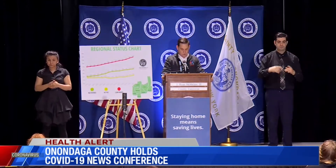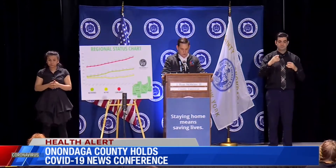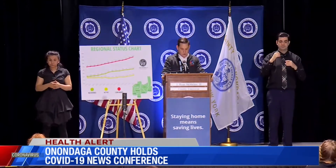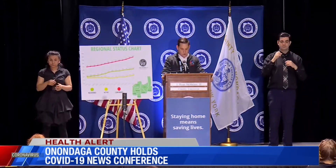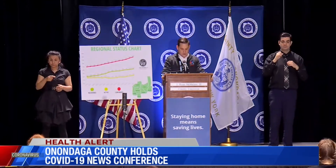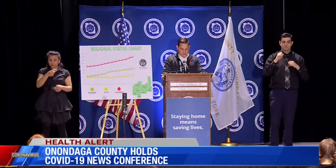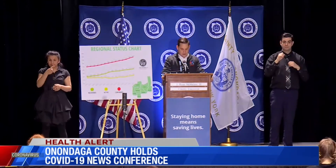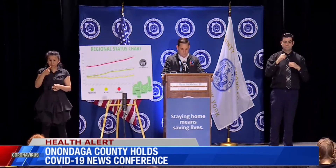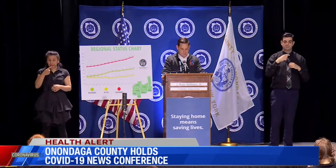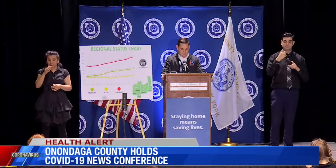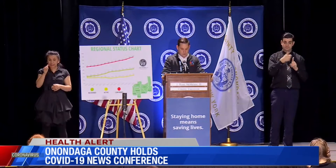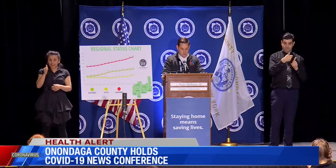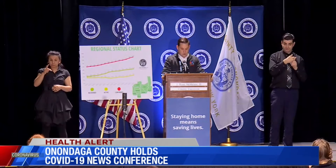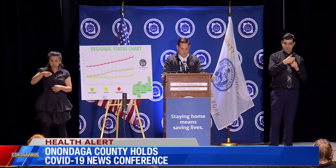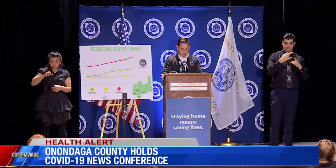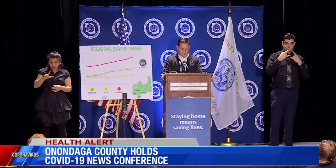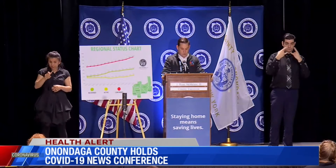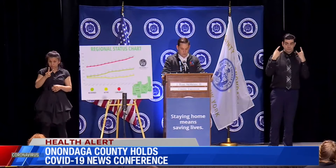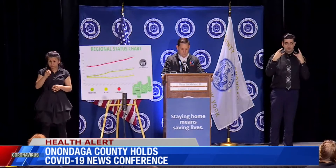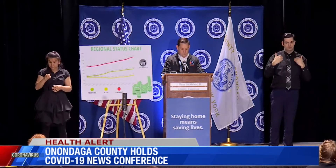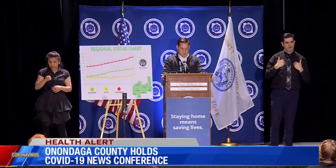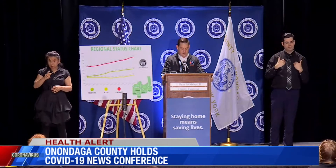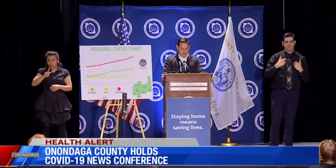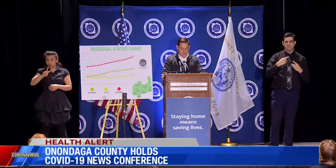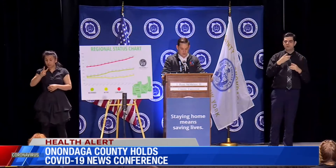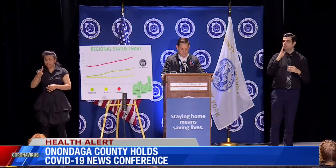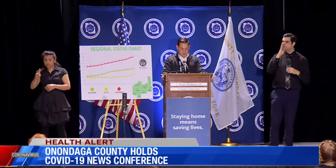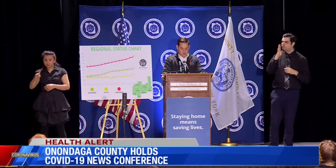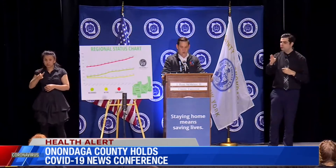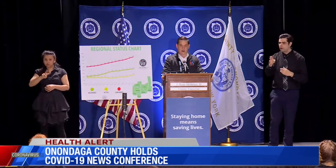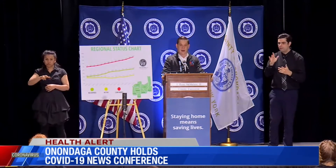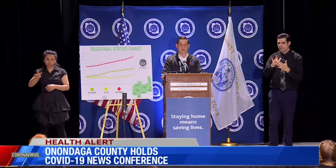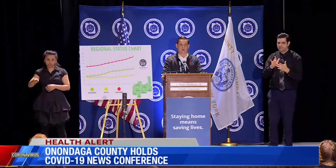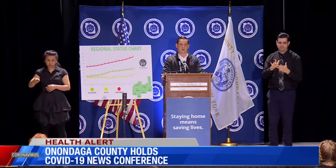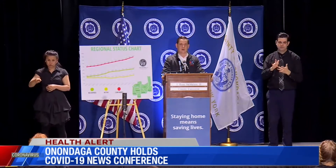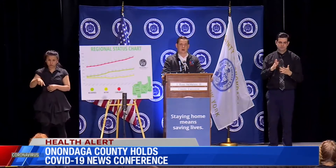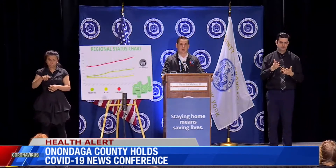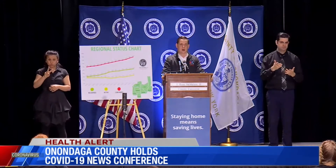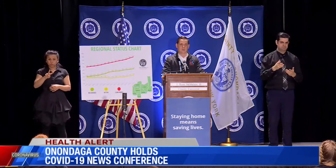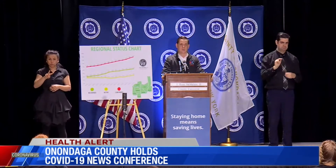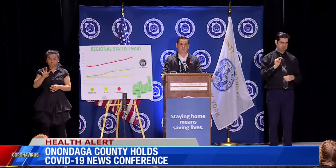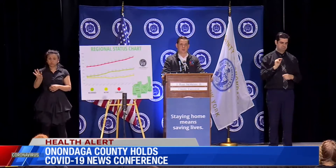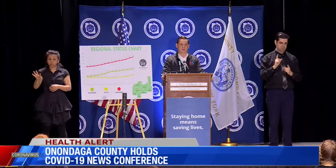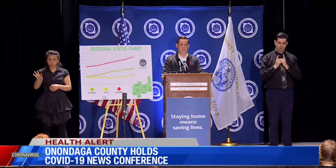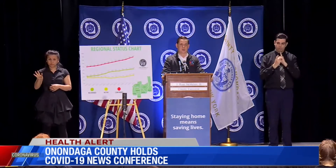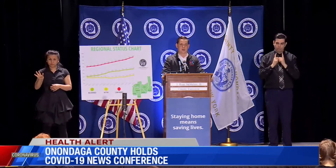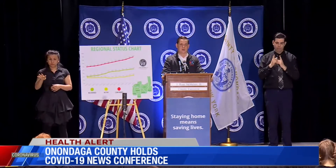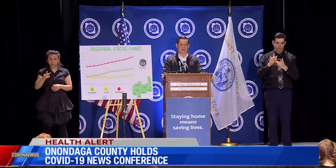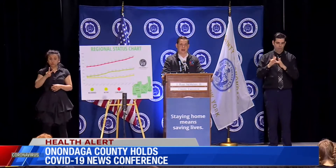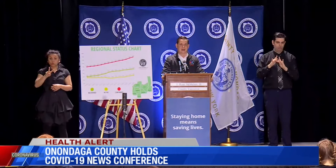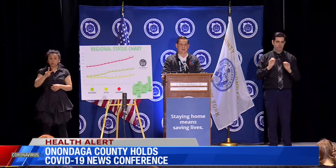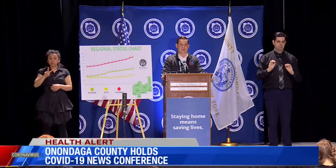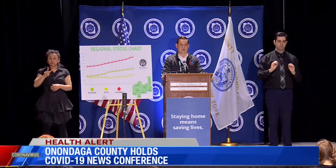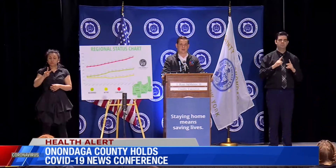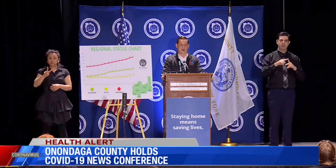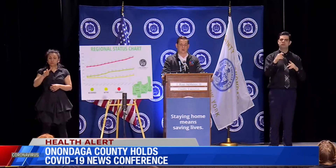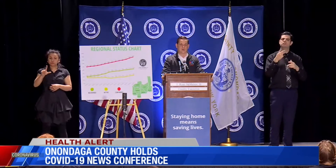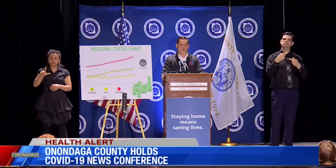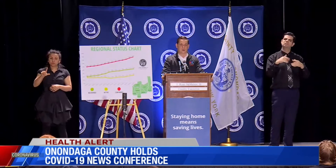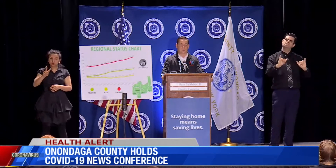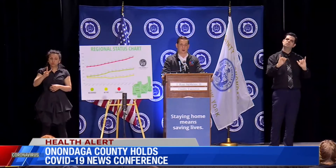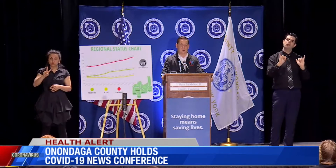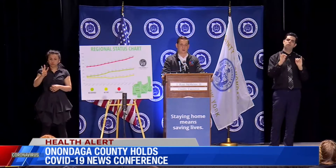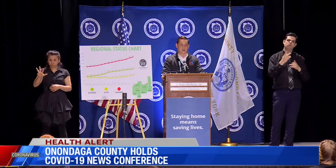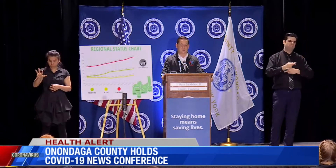21st, 22nd, 24th, 27th, or 29th, please be very cognizant of how